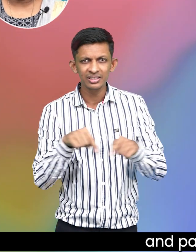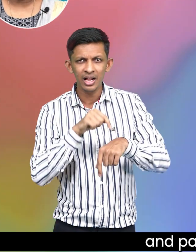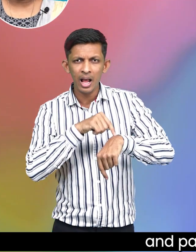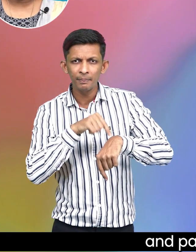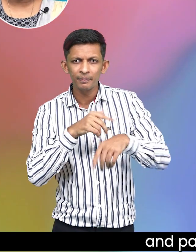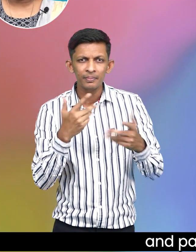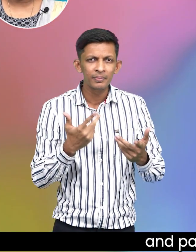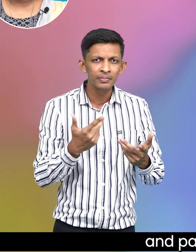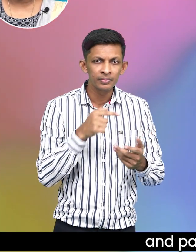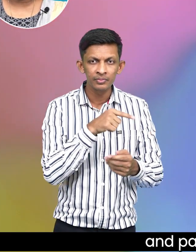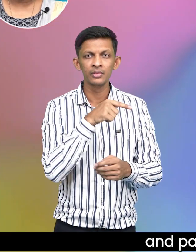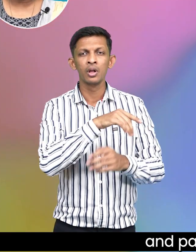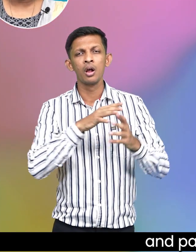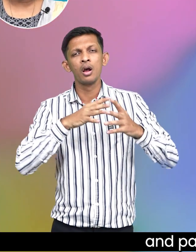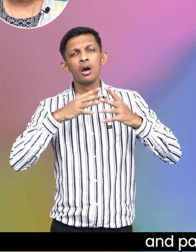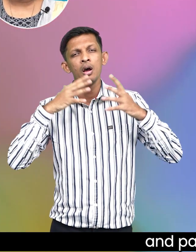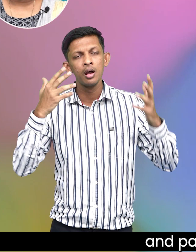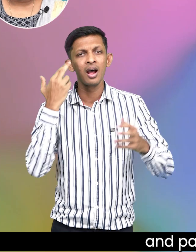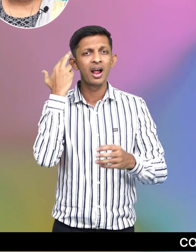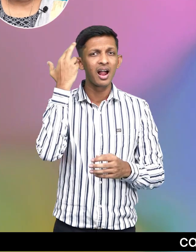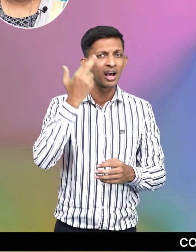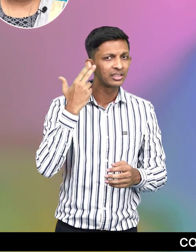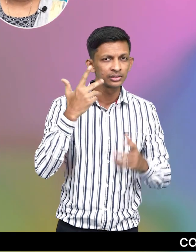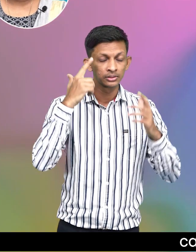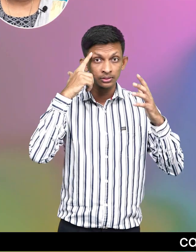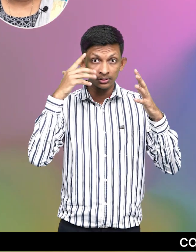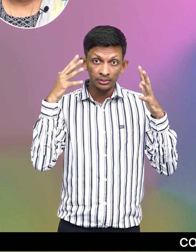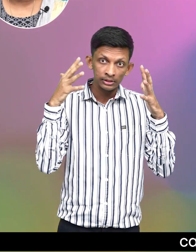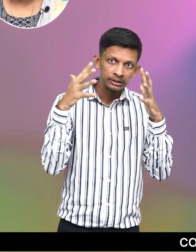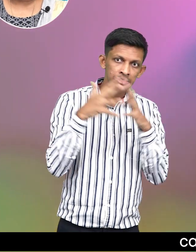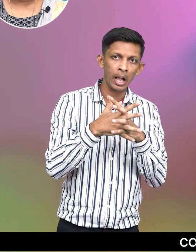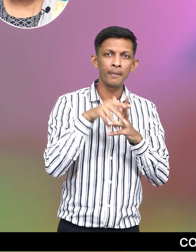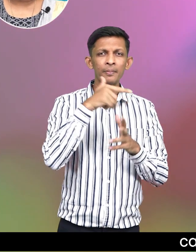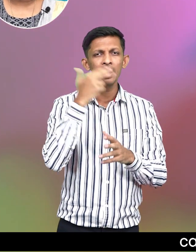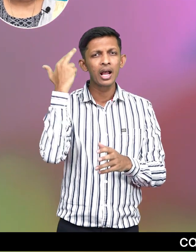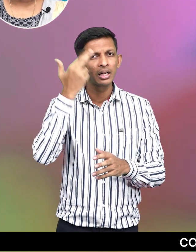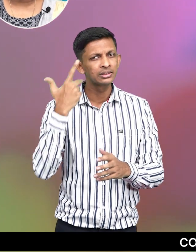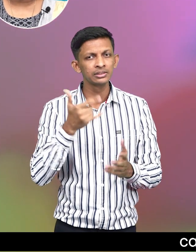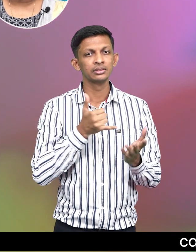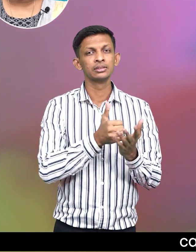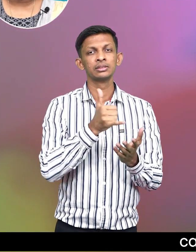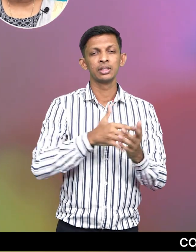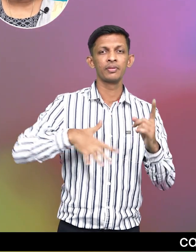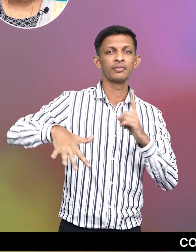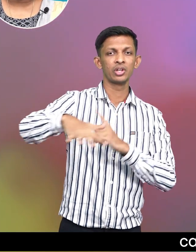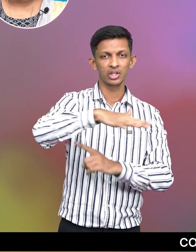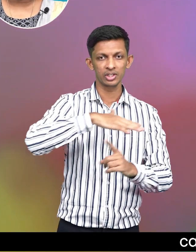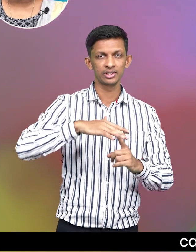and particularly due to distress caused in rural areas.